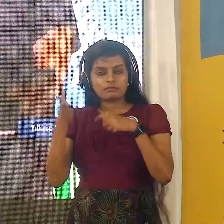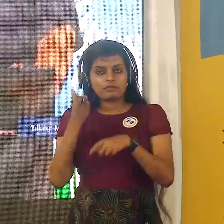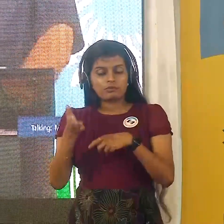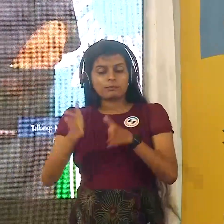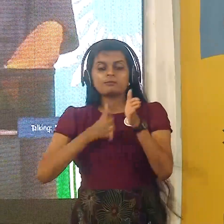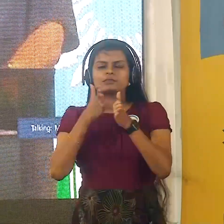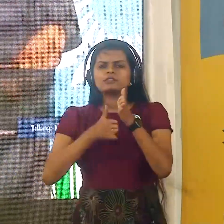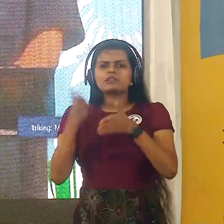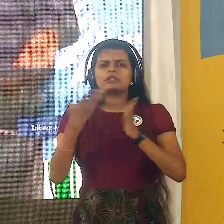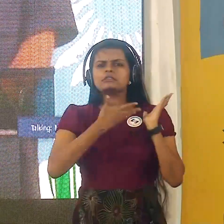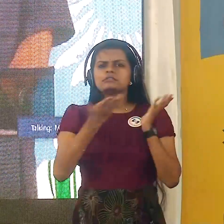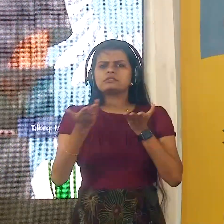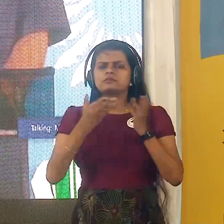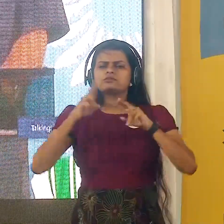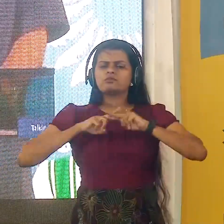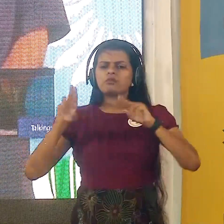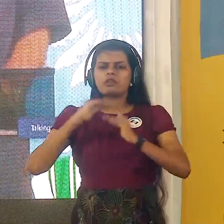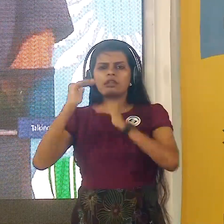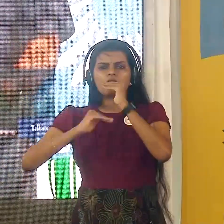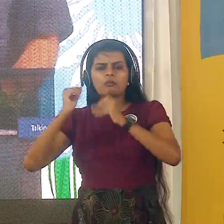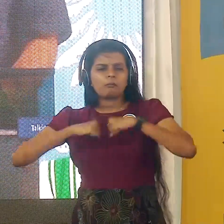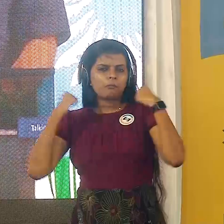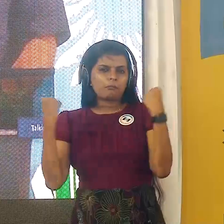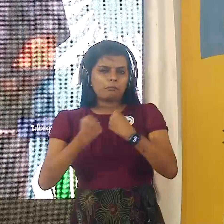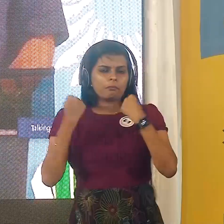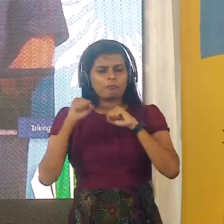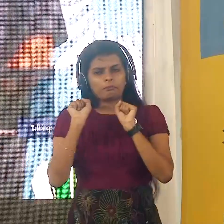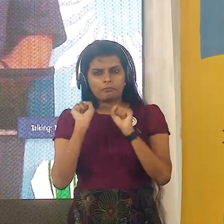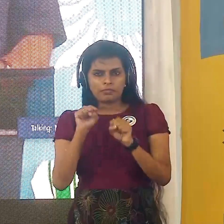improved train facilities and the improvement and even the